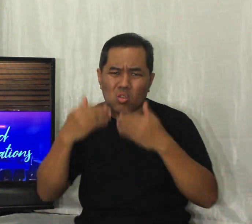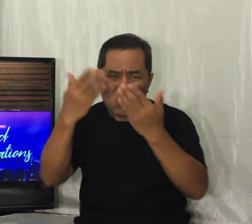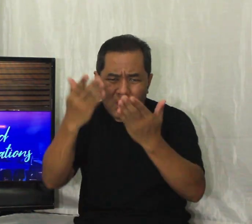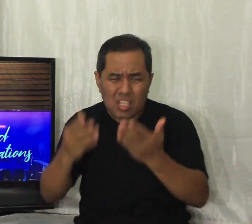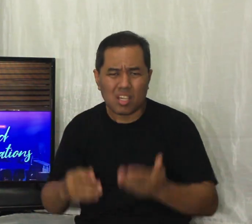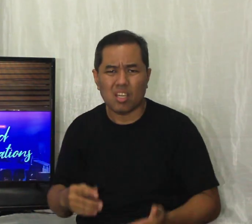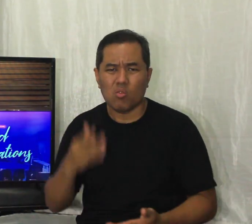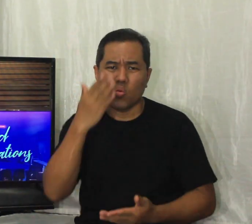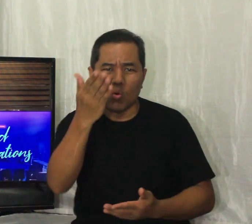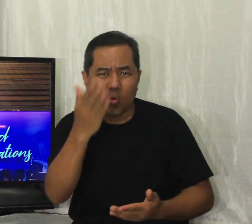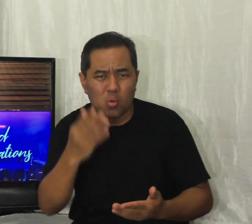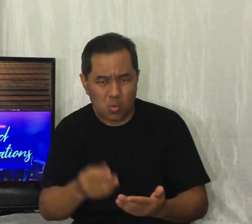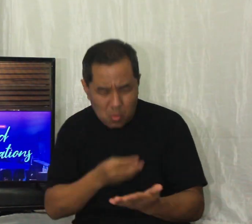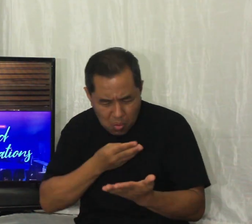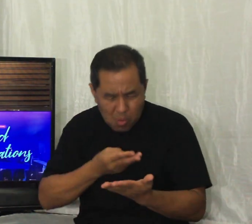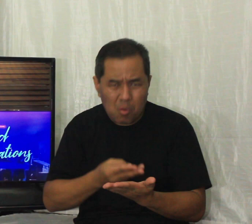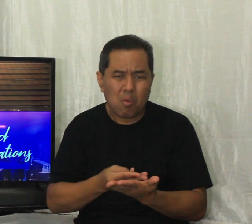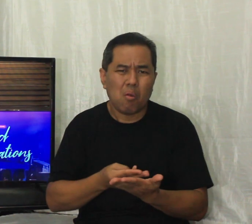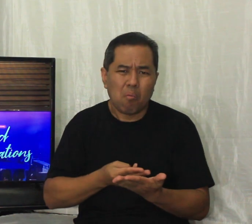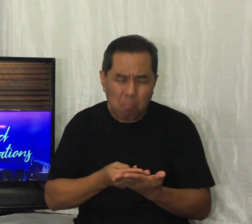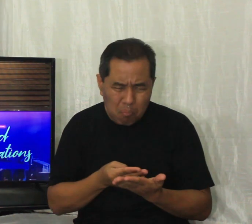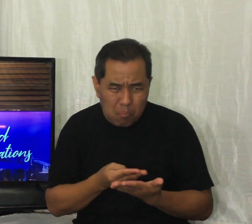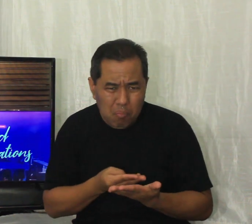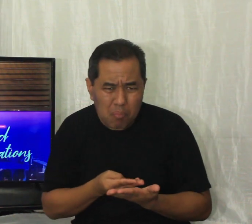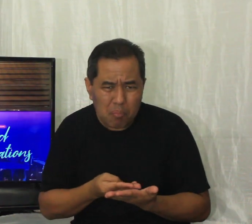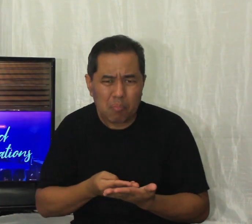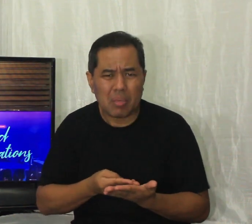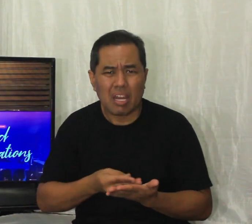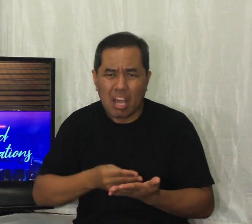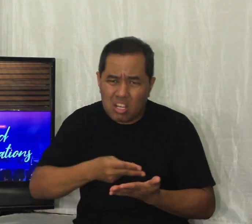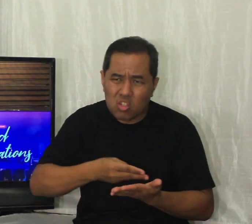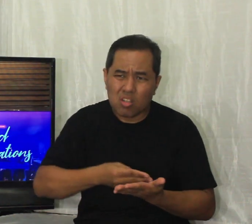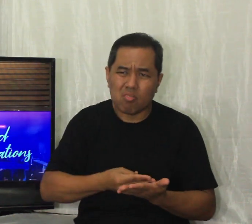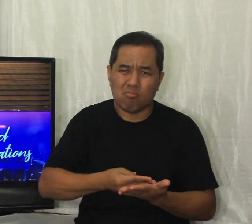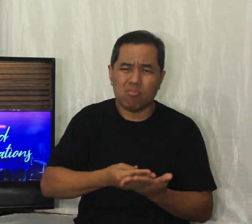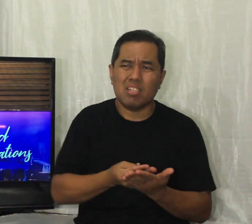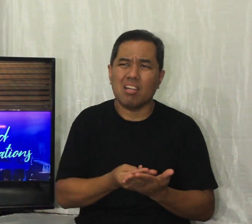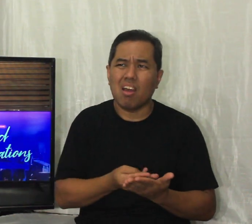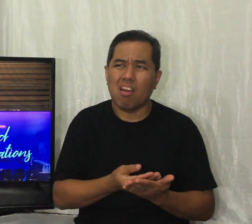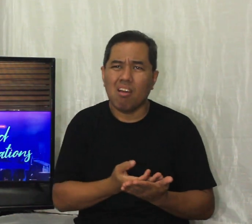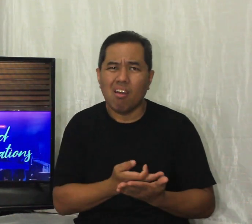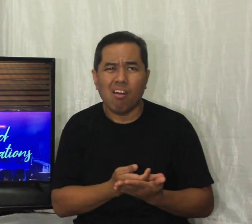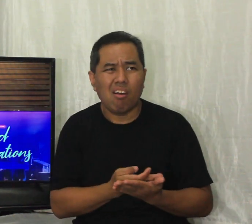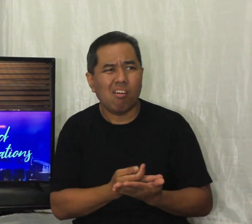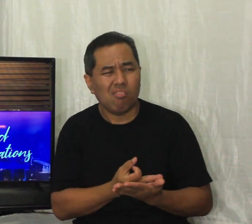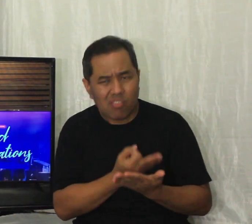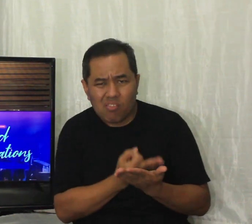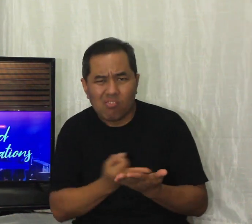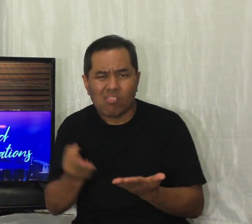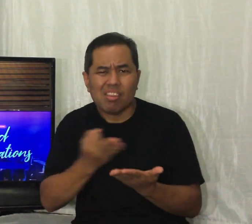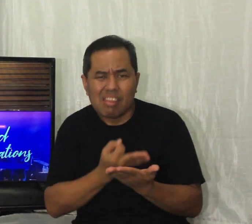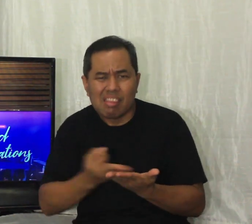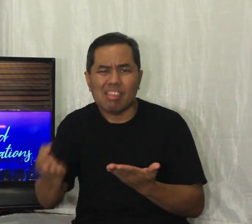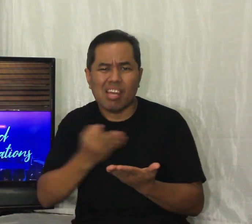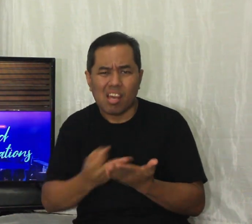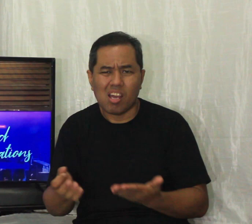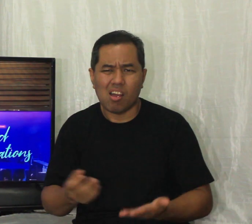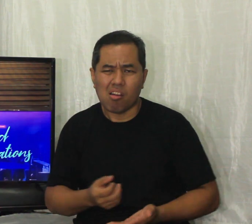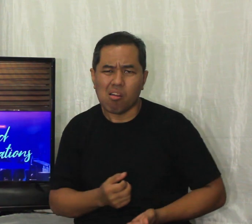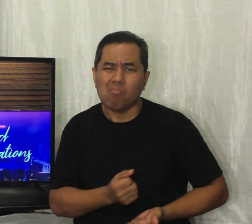donations, offerings. You know, you are giving joyfully and giving more than what